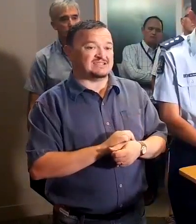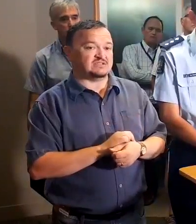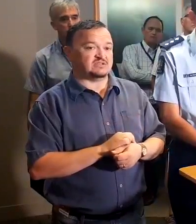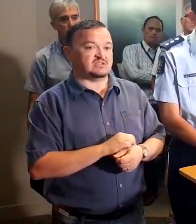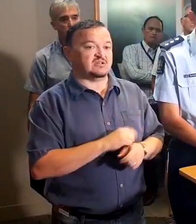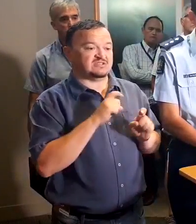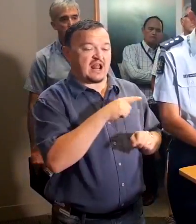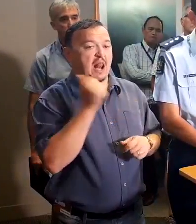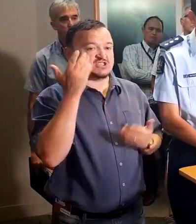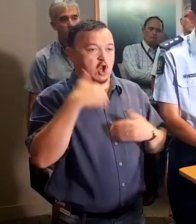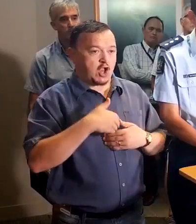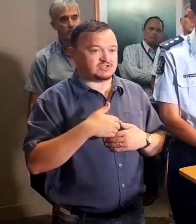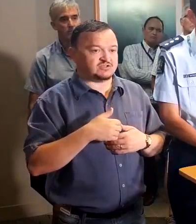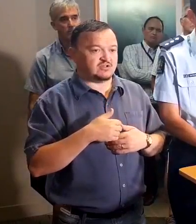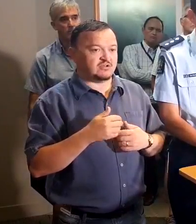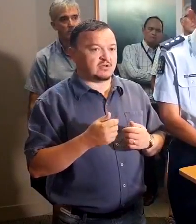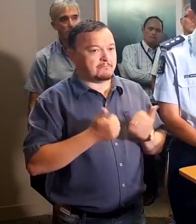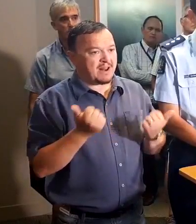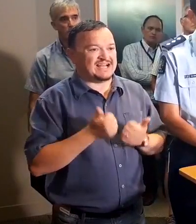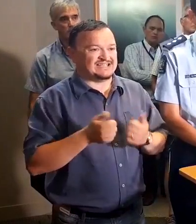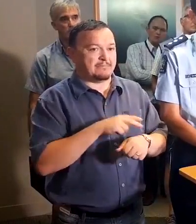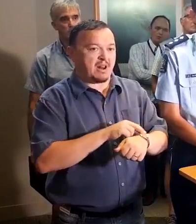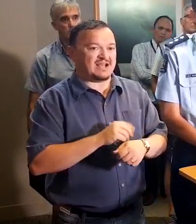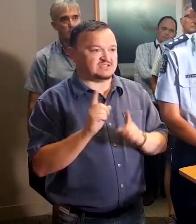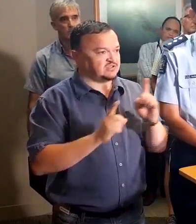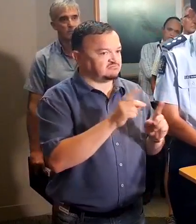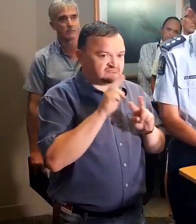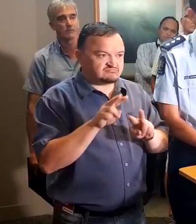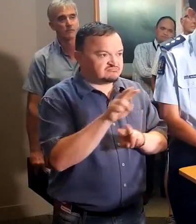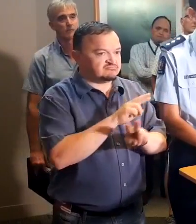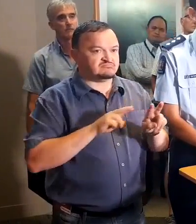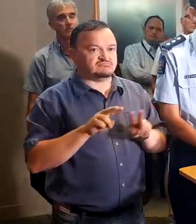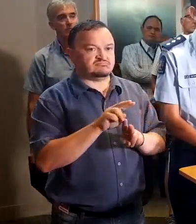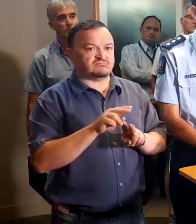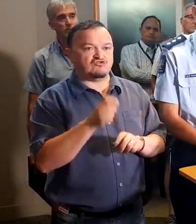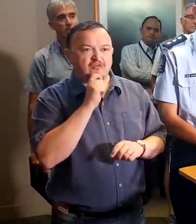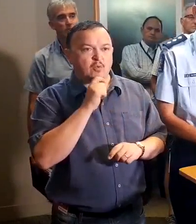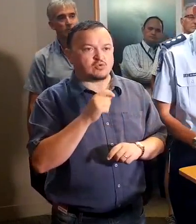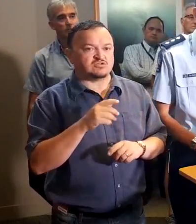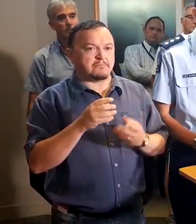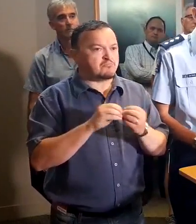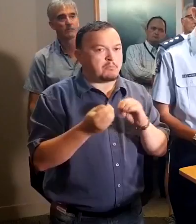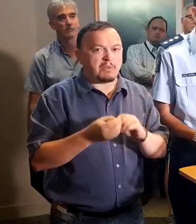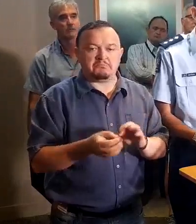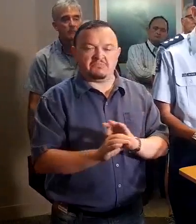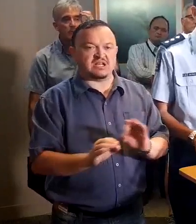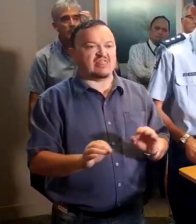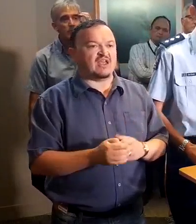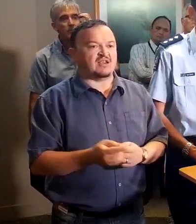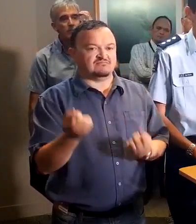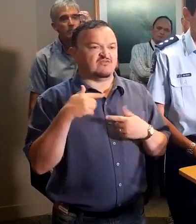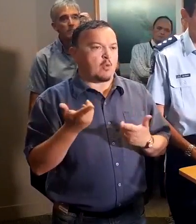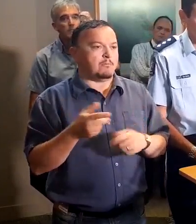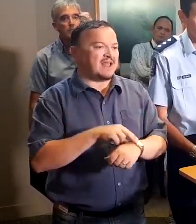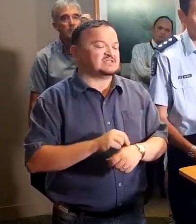remained high overnight, and there were no incidents of note or other matters of concern reported to the police. Available questions,